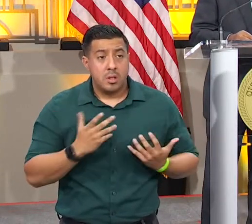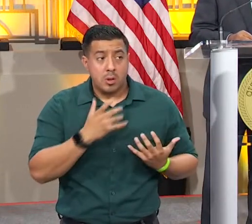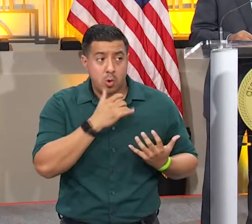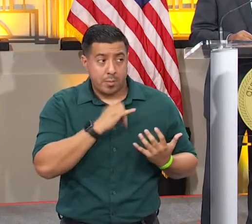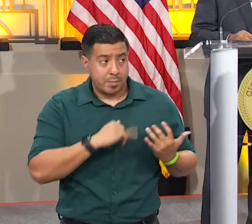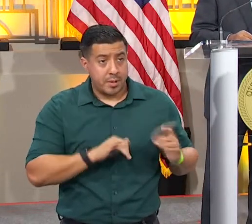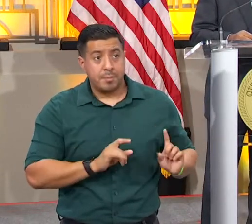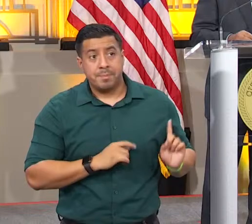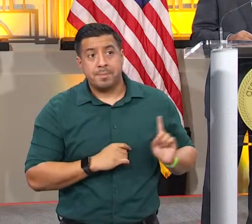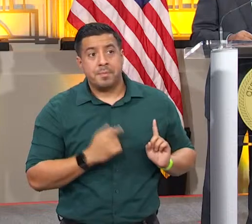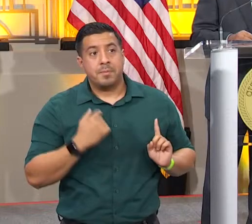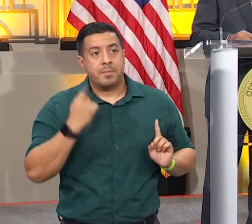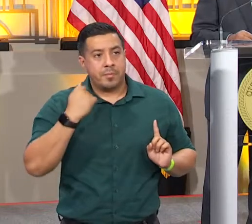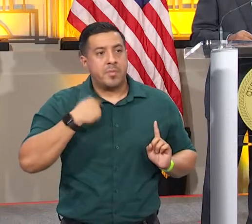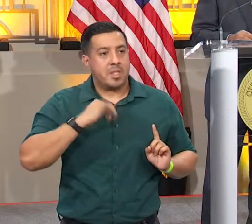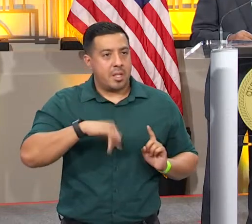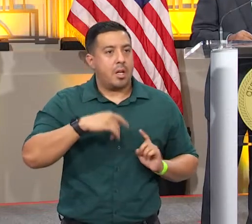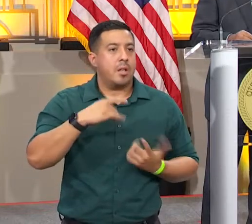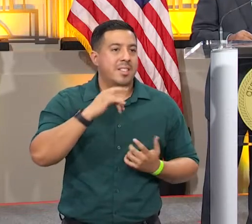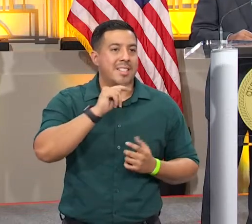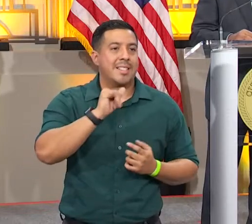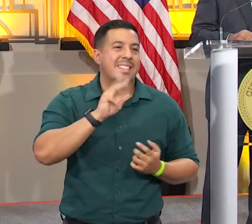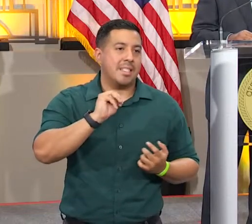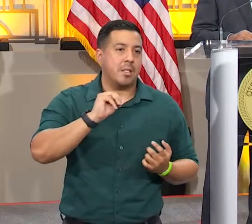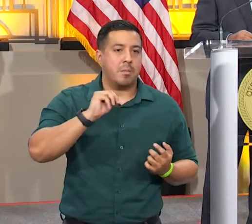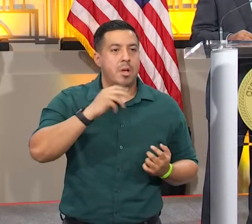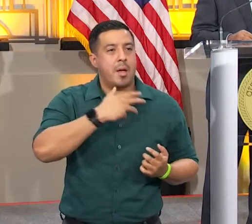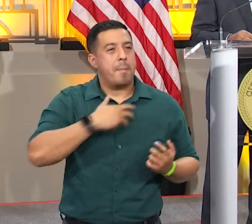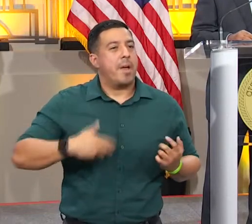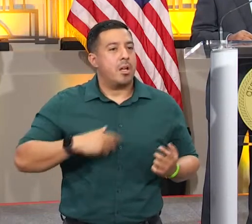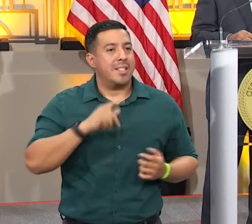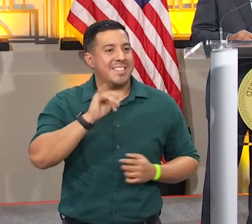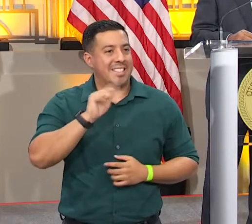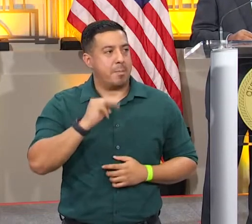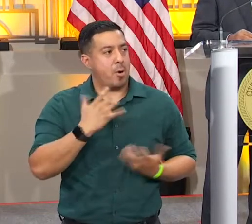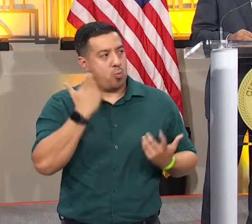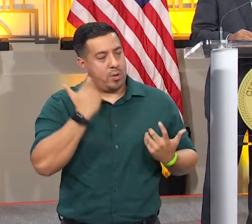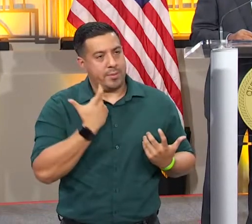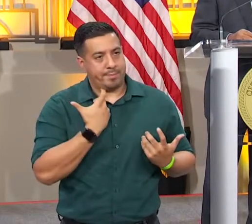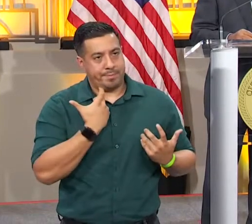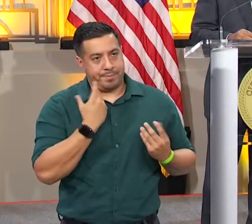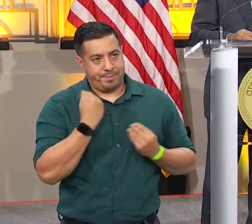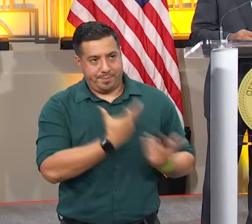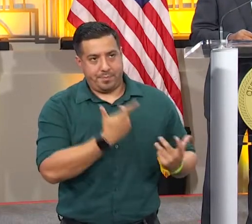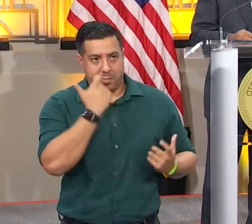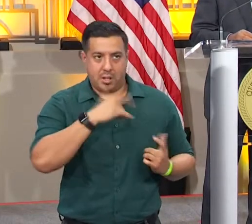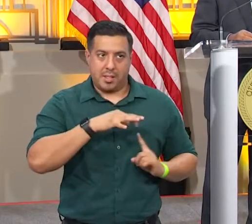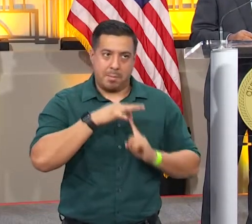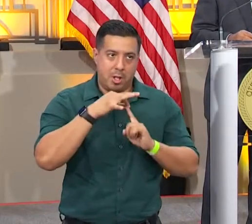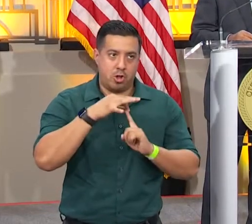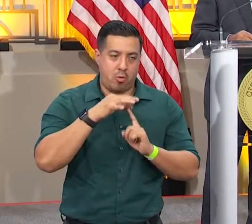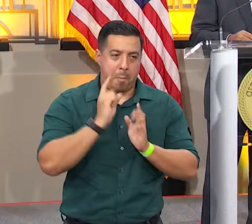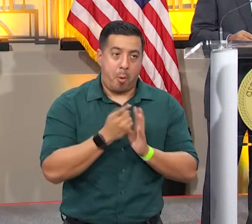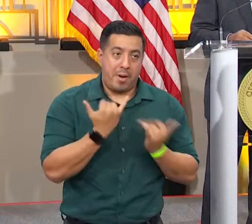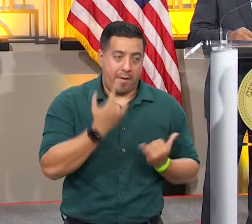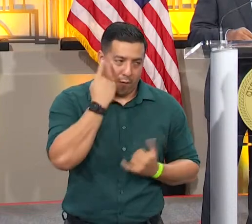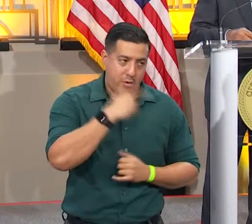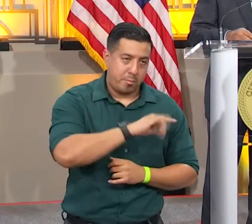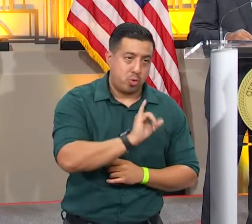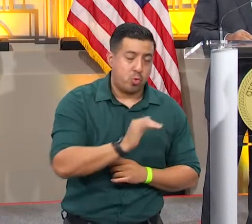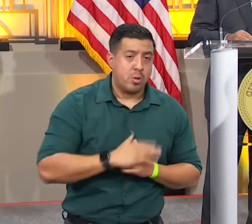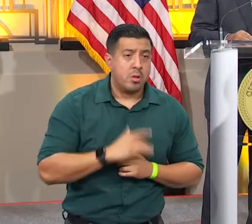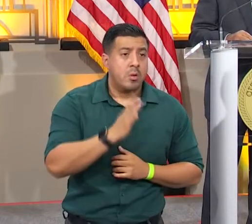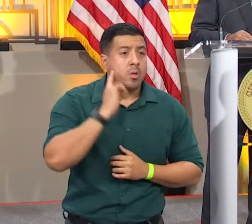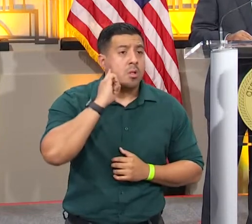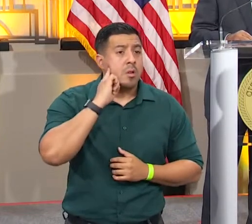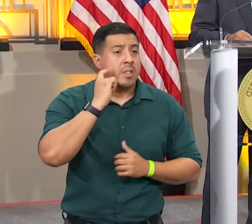present, and that would be Mayor Pro Tem Dave Martin, and I certainly want to acknowledge him because I know this is a special moment for him as well. You will